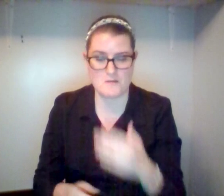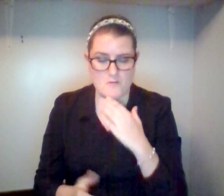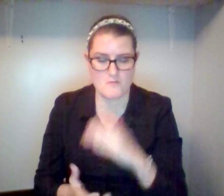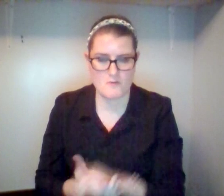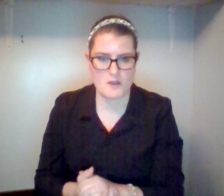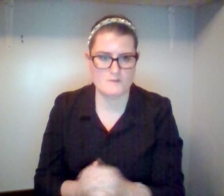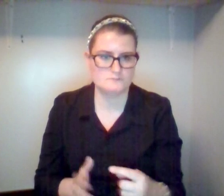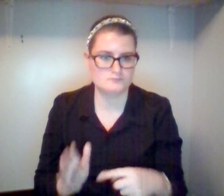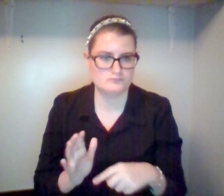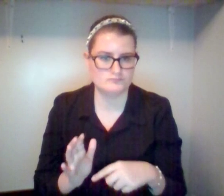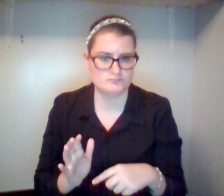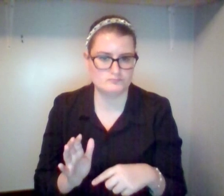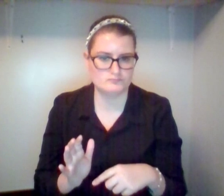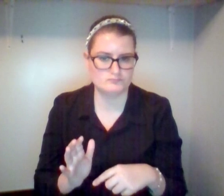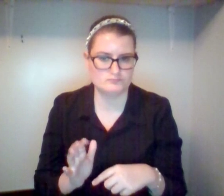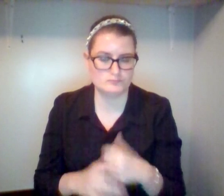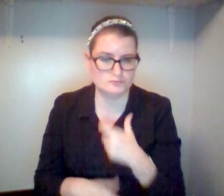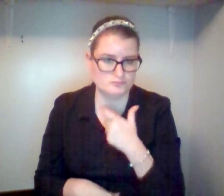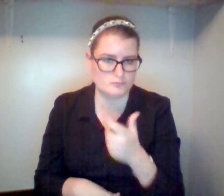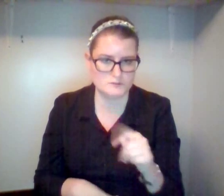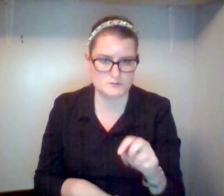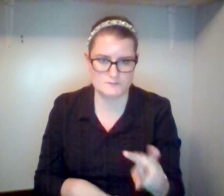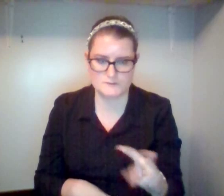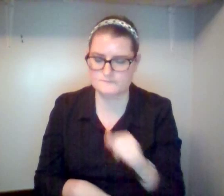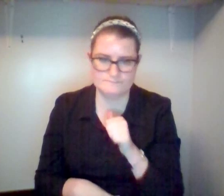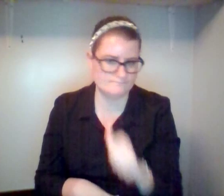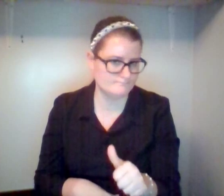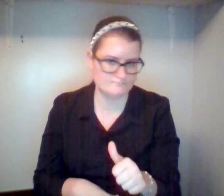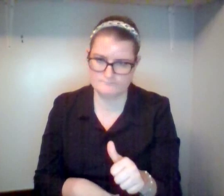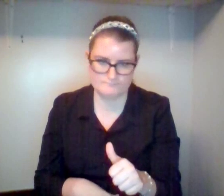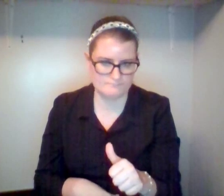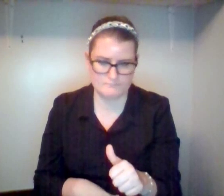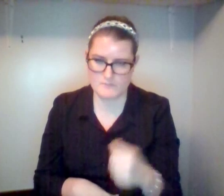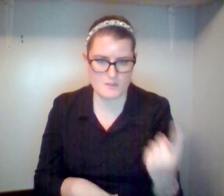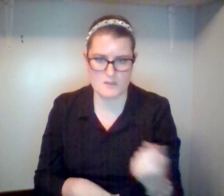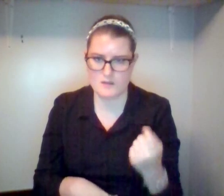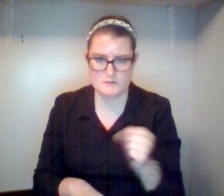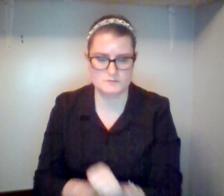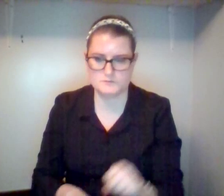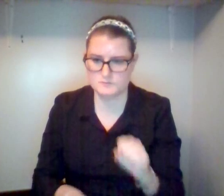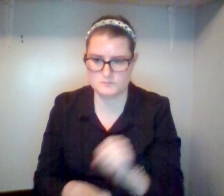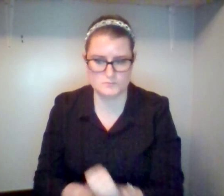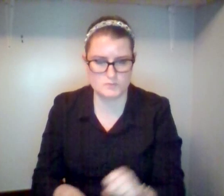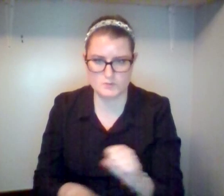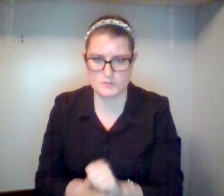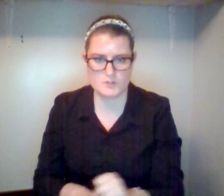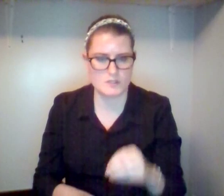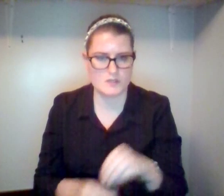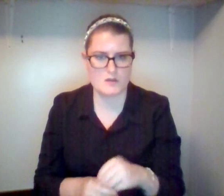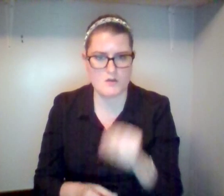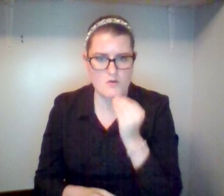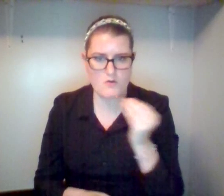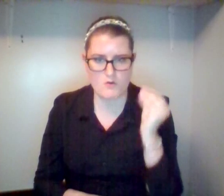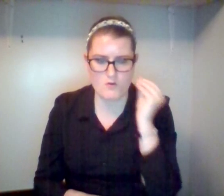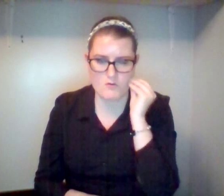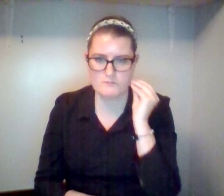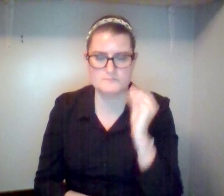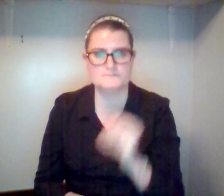but she was fully engaged in the domestic dimension of this business called the farm, and